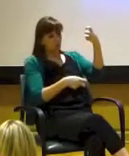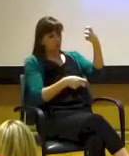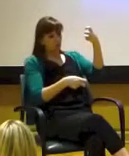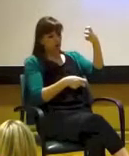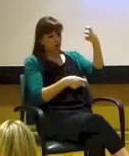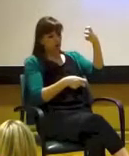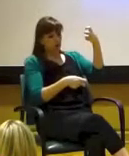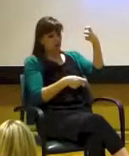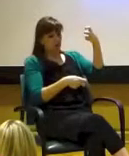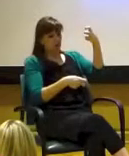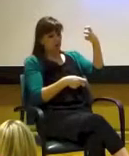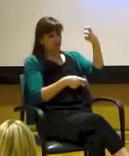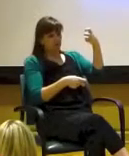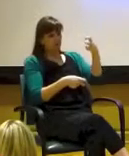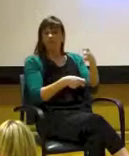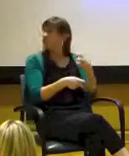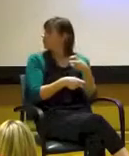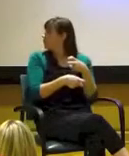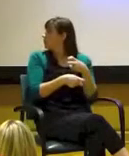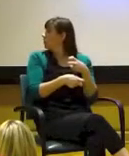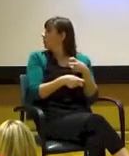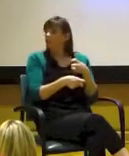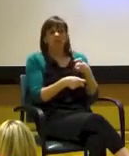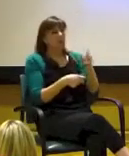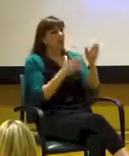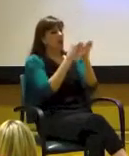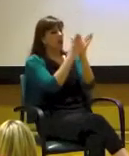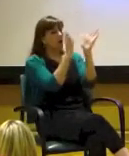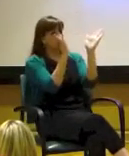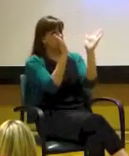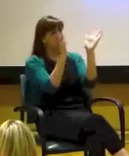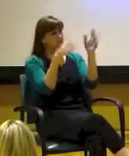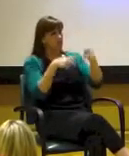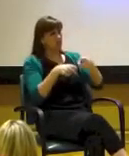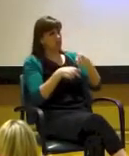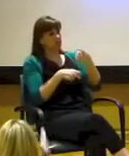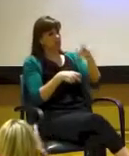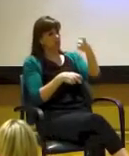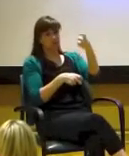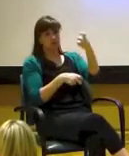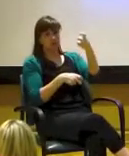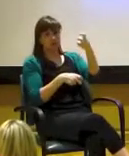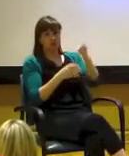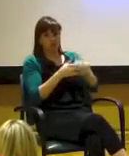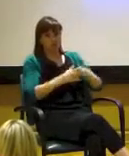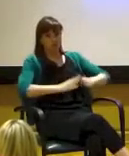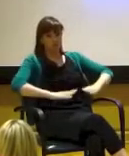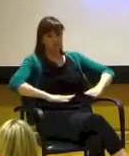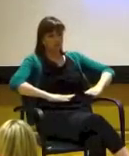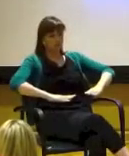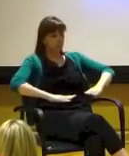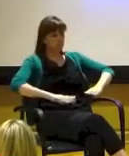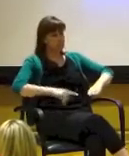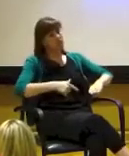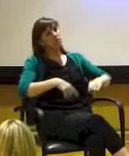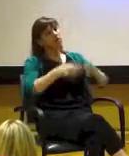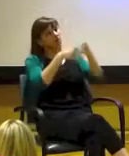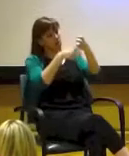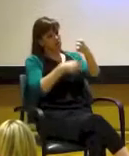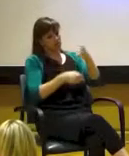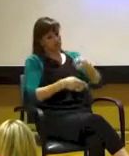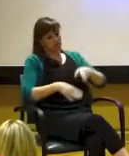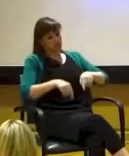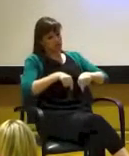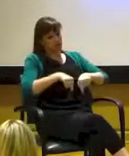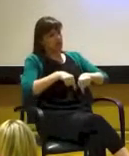of the spinal canal and then becomes that open neural tube. At that point, where it comes